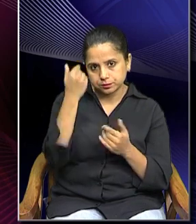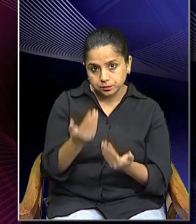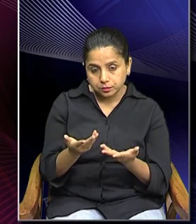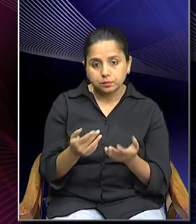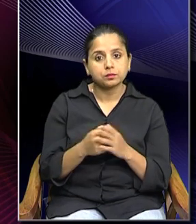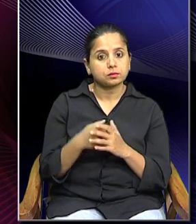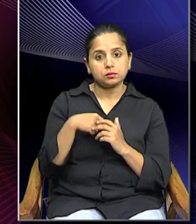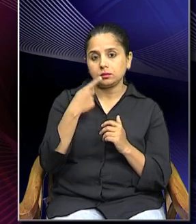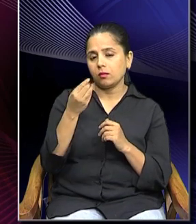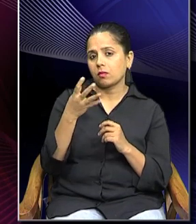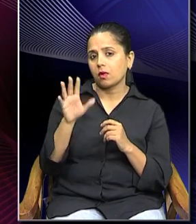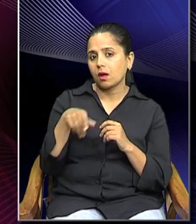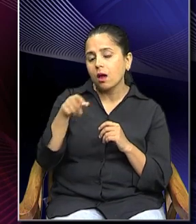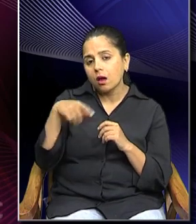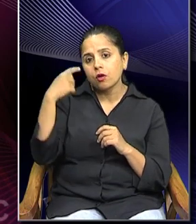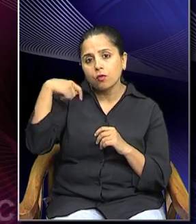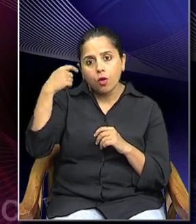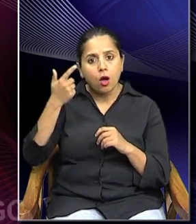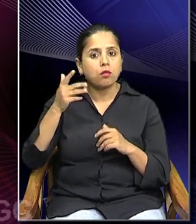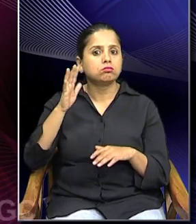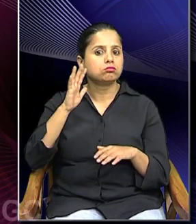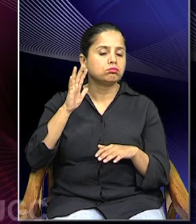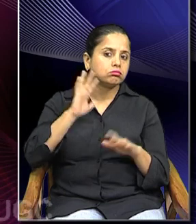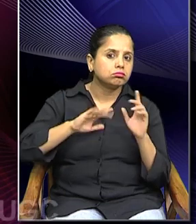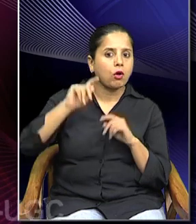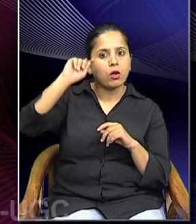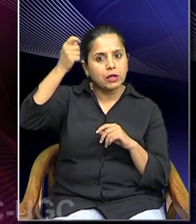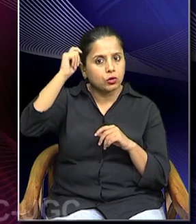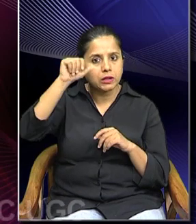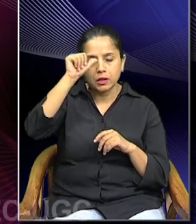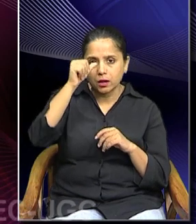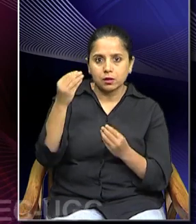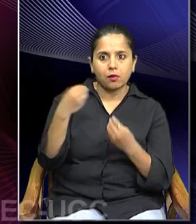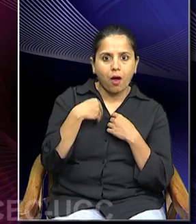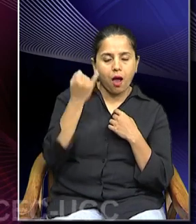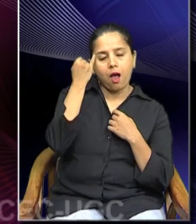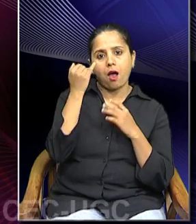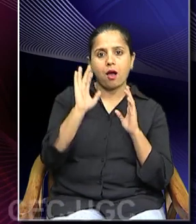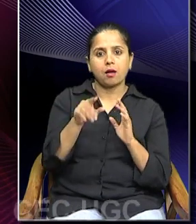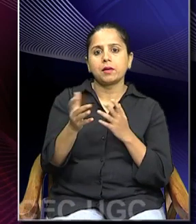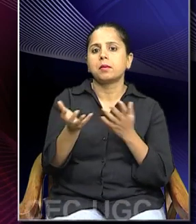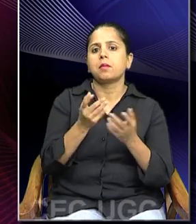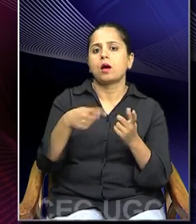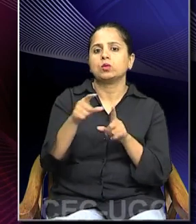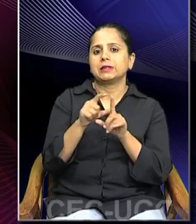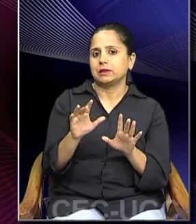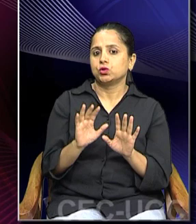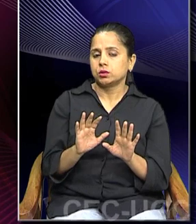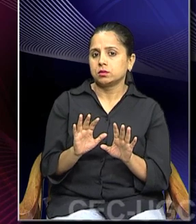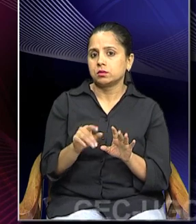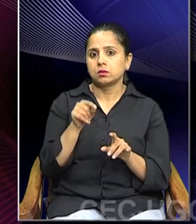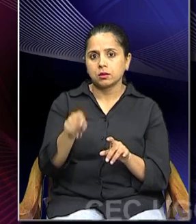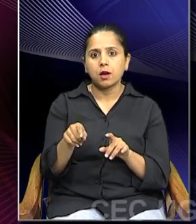of, say, Bollywood or Hollywood movies kind of giving us this idea that market is dangerous, market